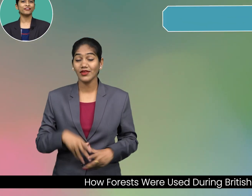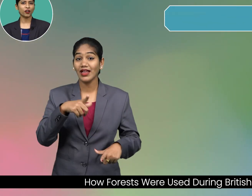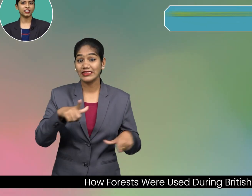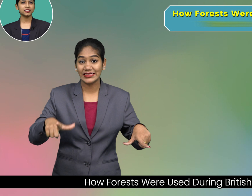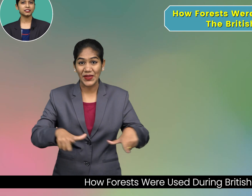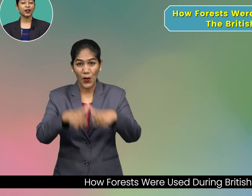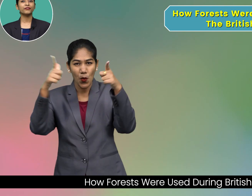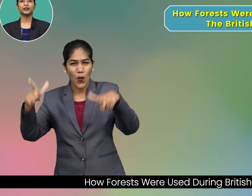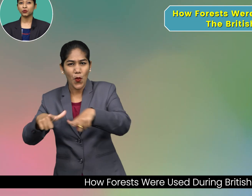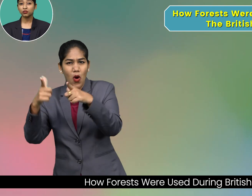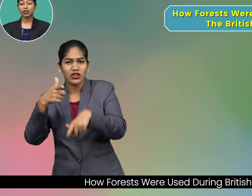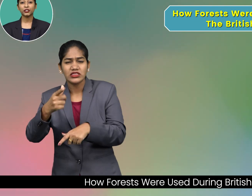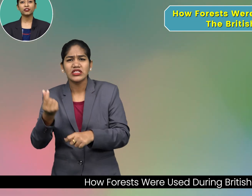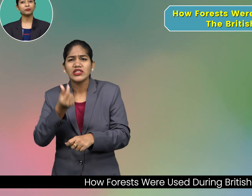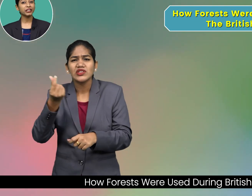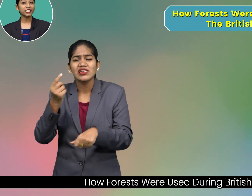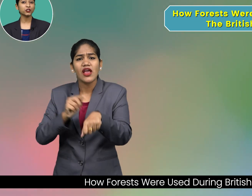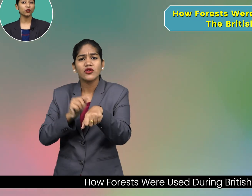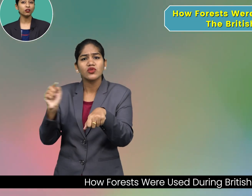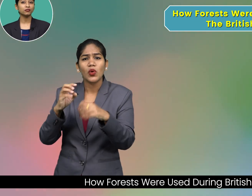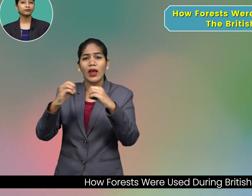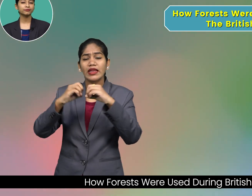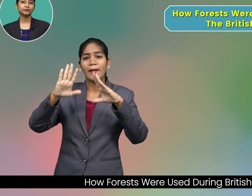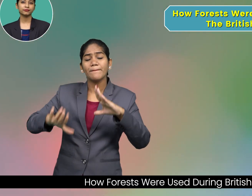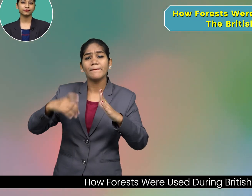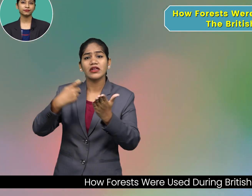How forests were used during British rule?